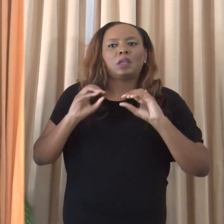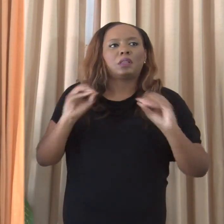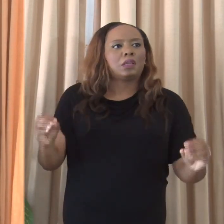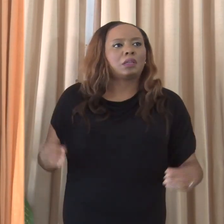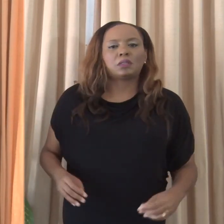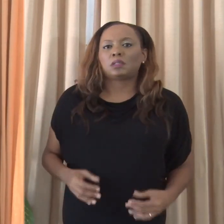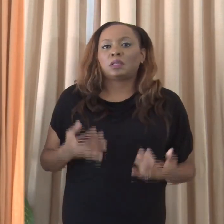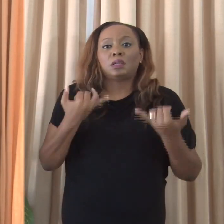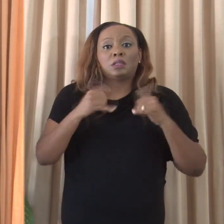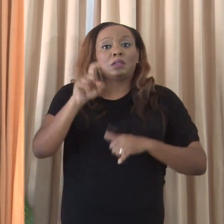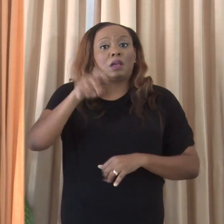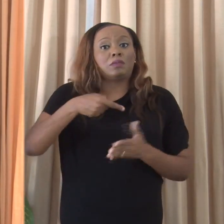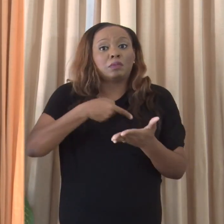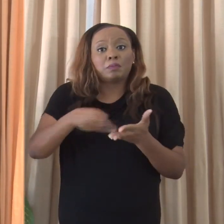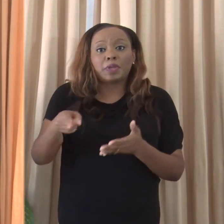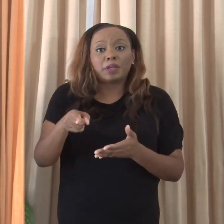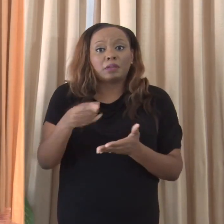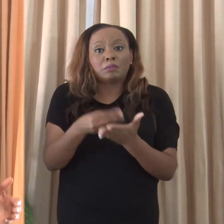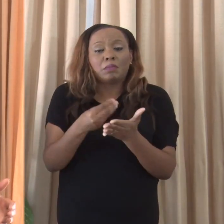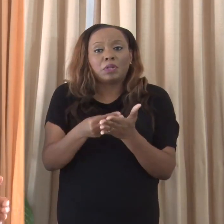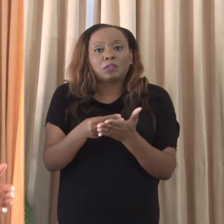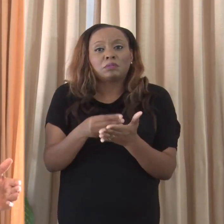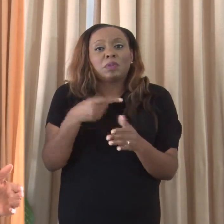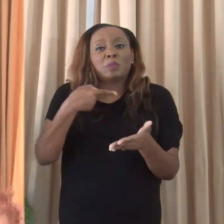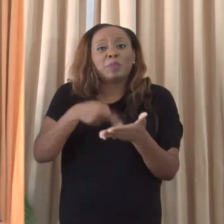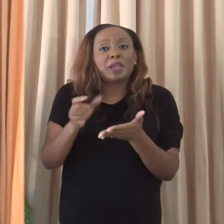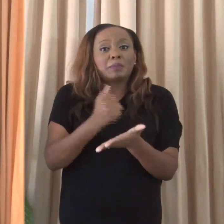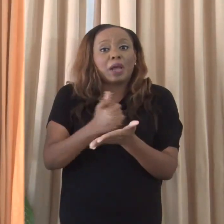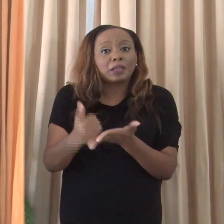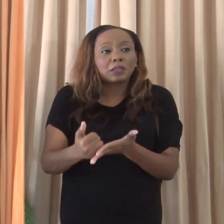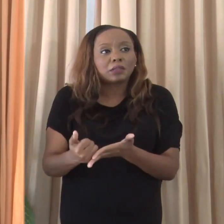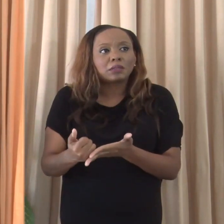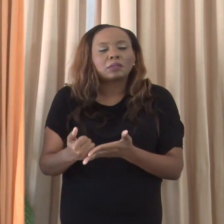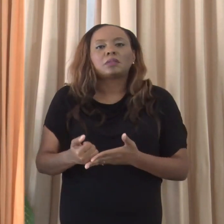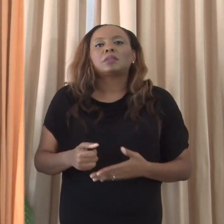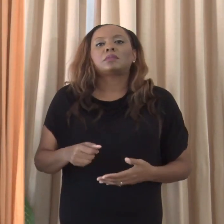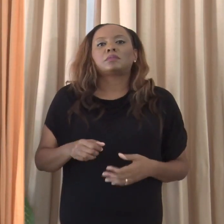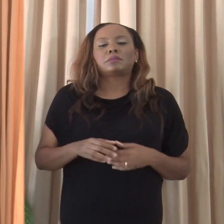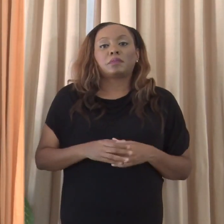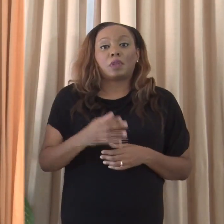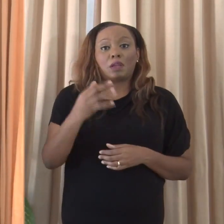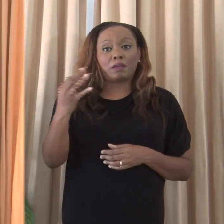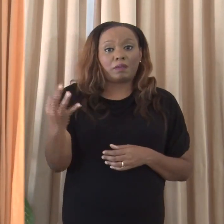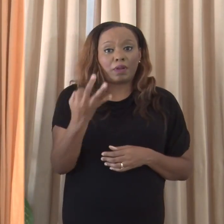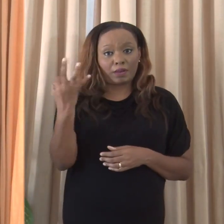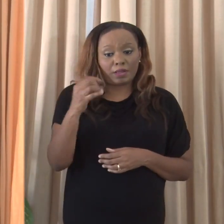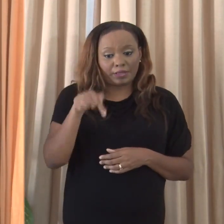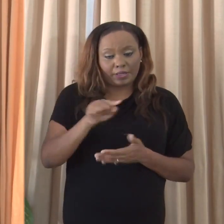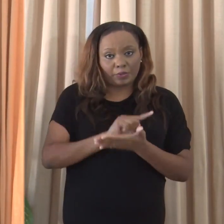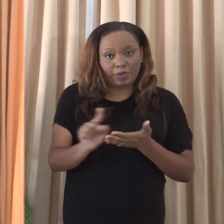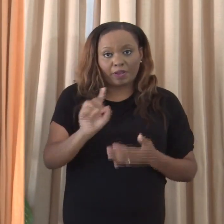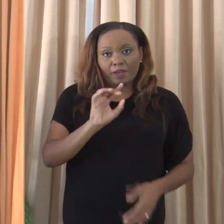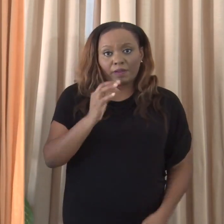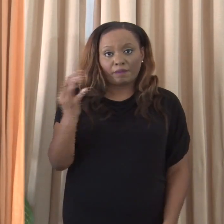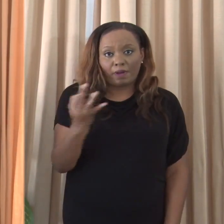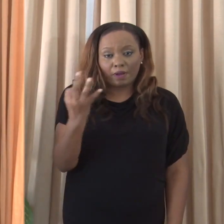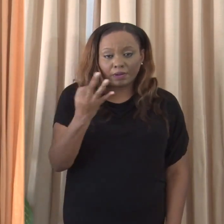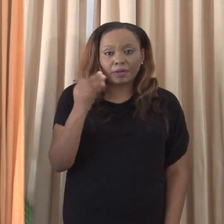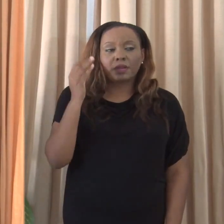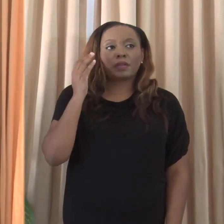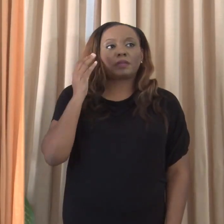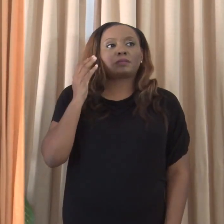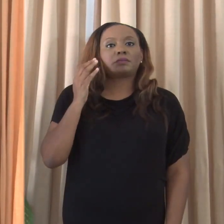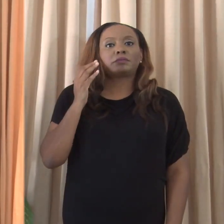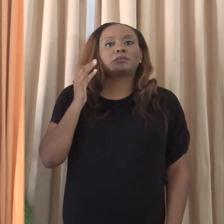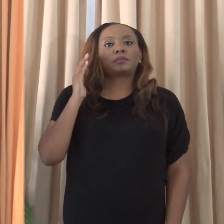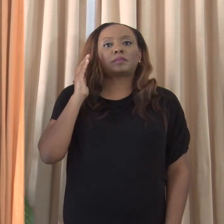has to be dealt with. What we have done is to go to Parliament on Friday and to put in place, or we've announced